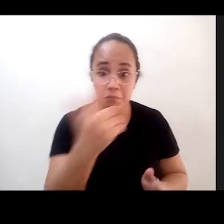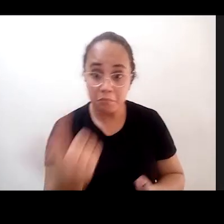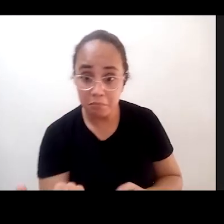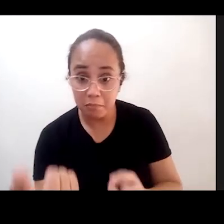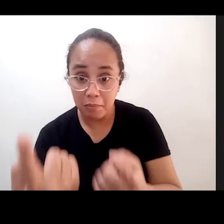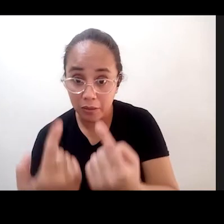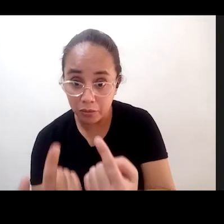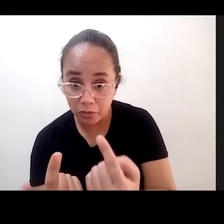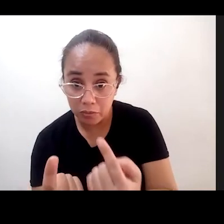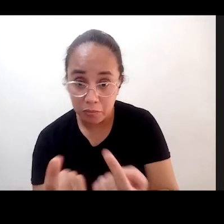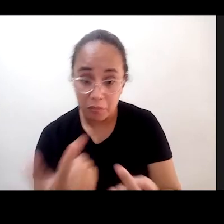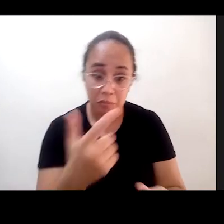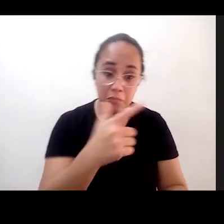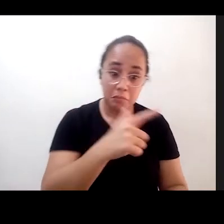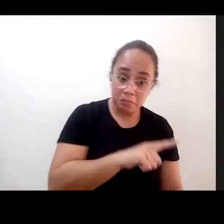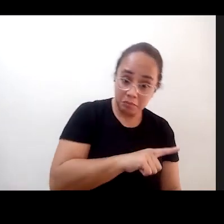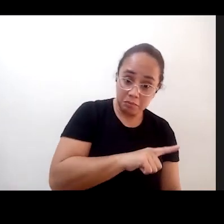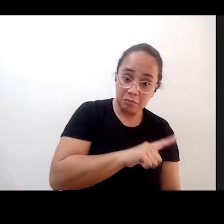Okay.